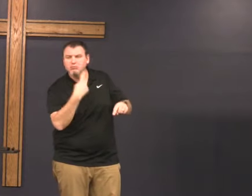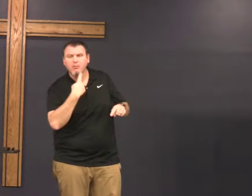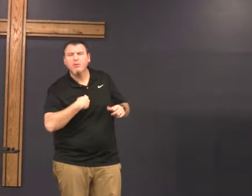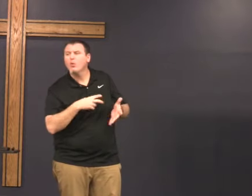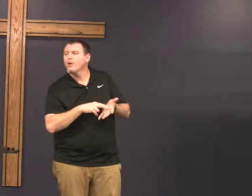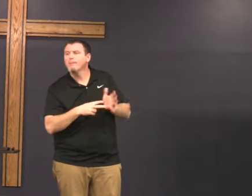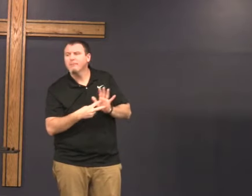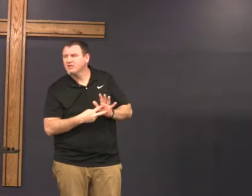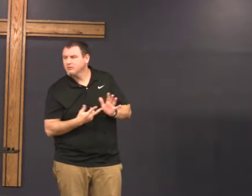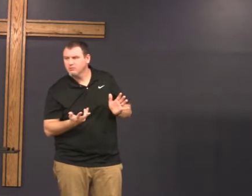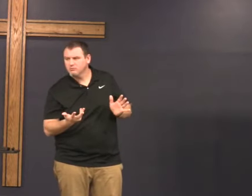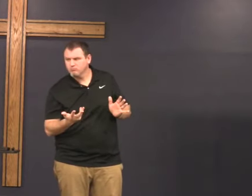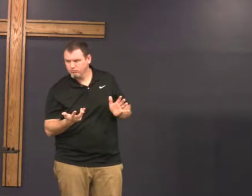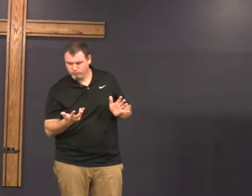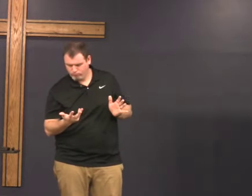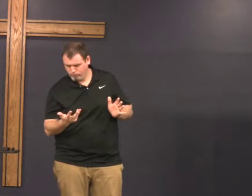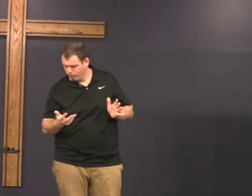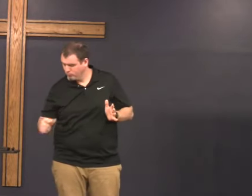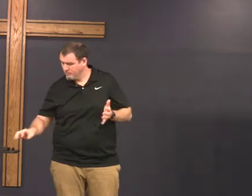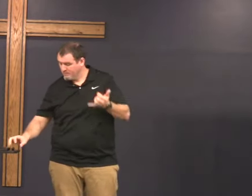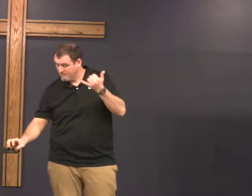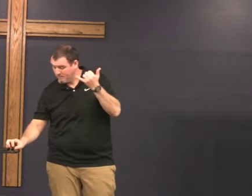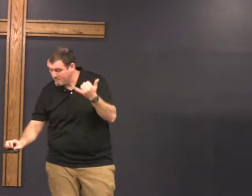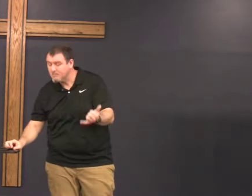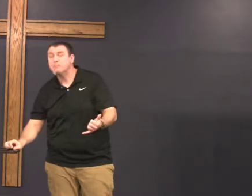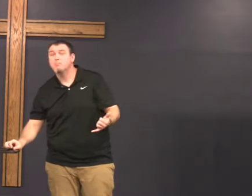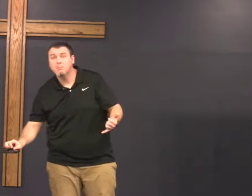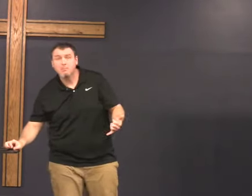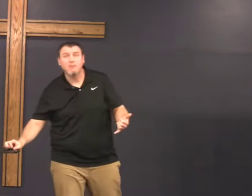and they couldn't tell me what it meant.